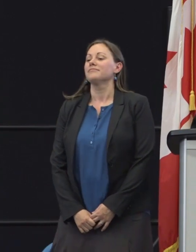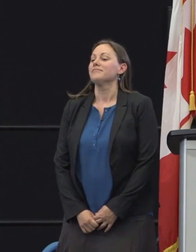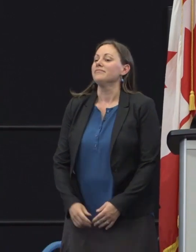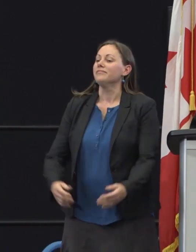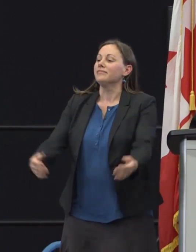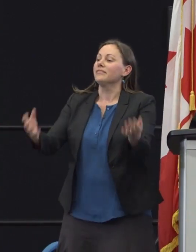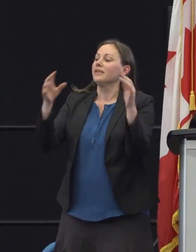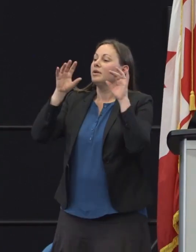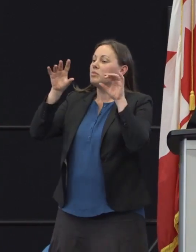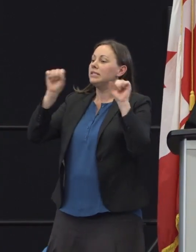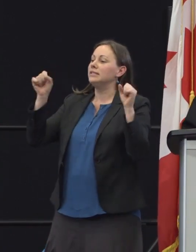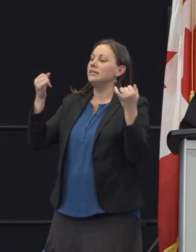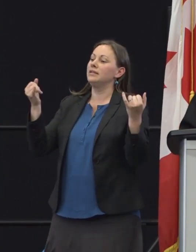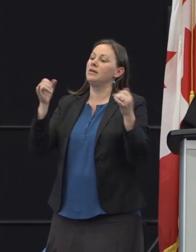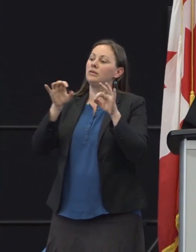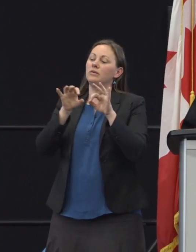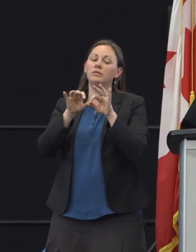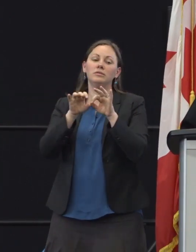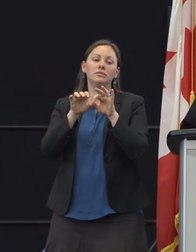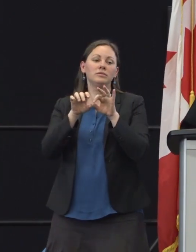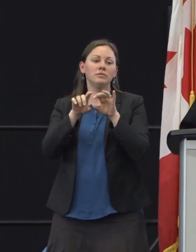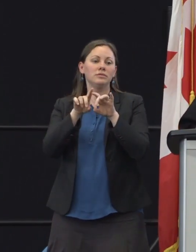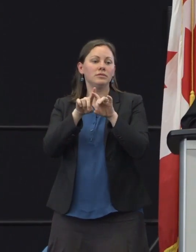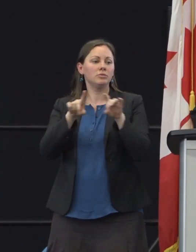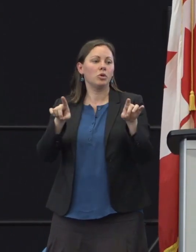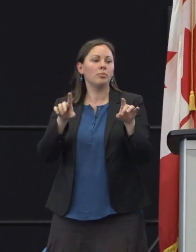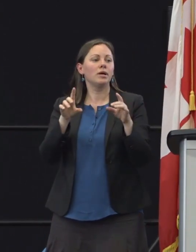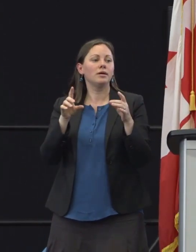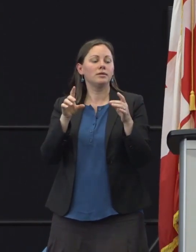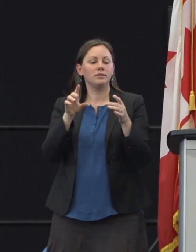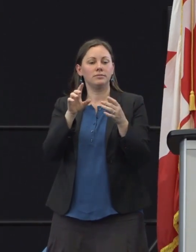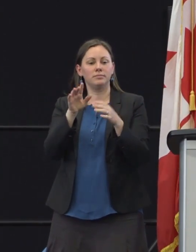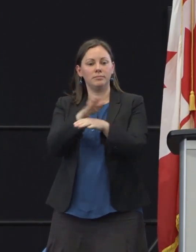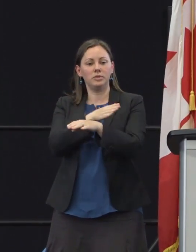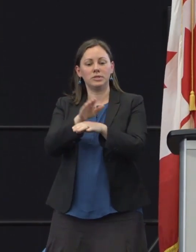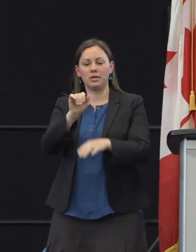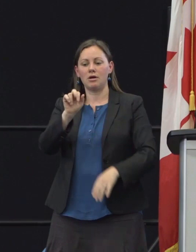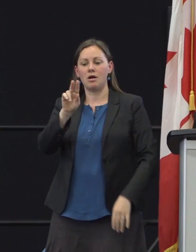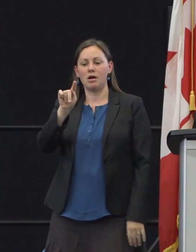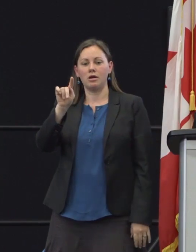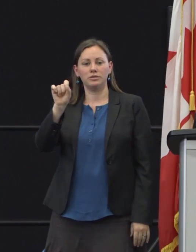Mr. President, for the Diploma in Music Arts.